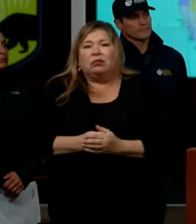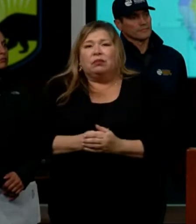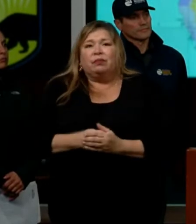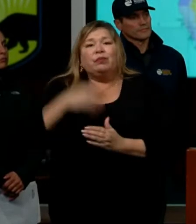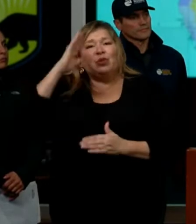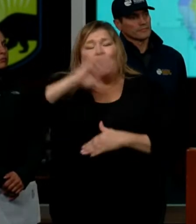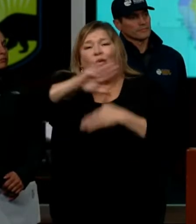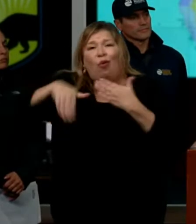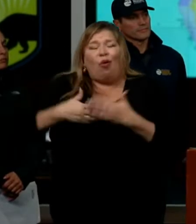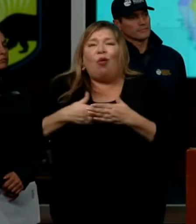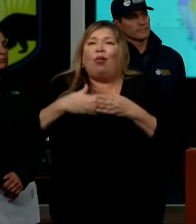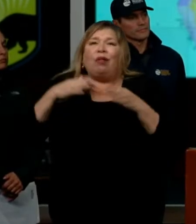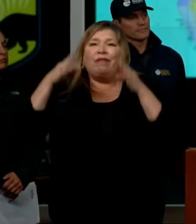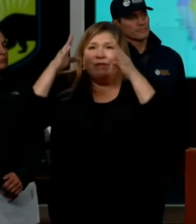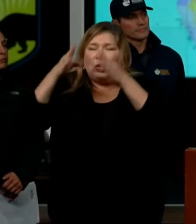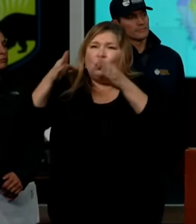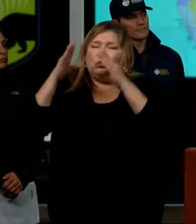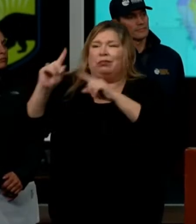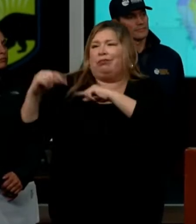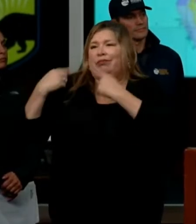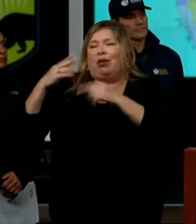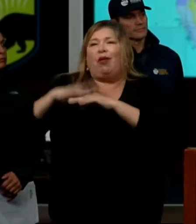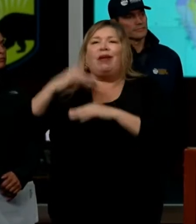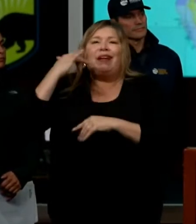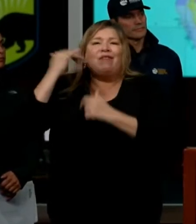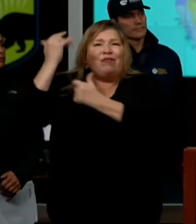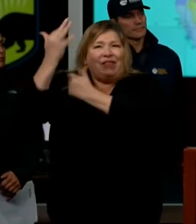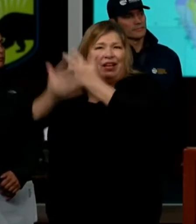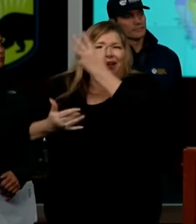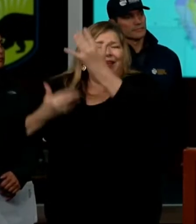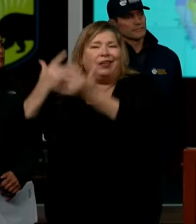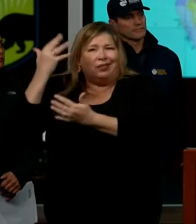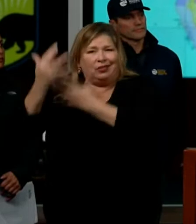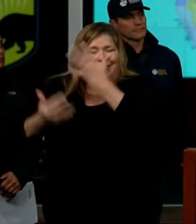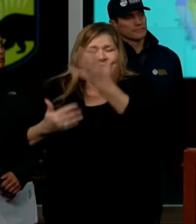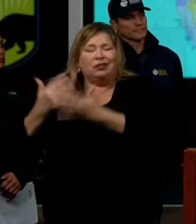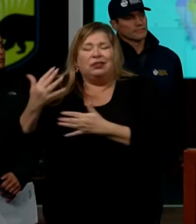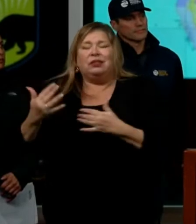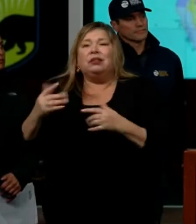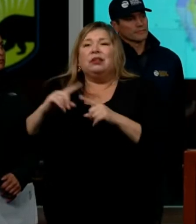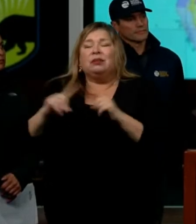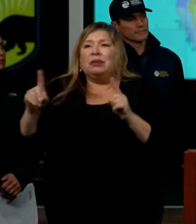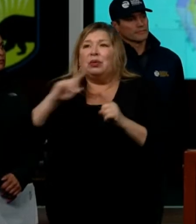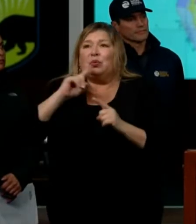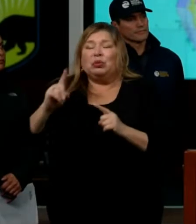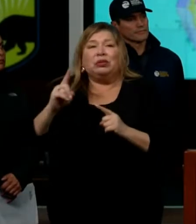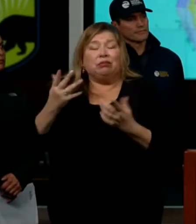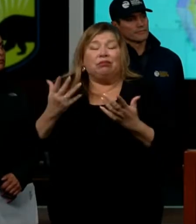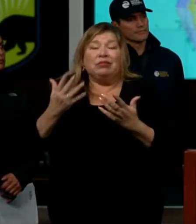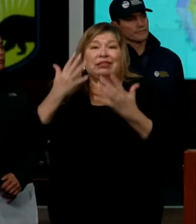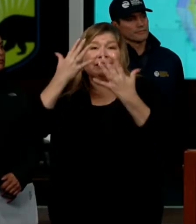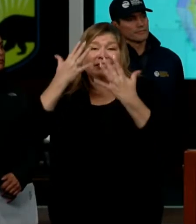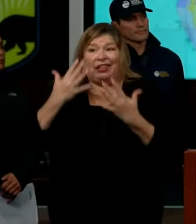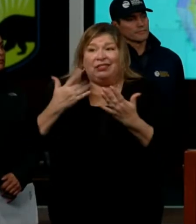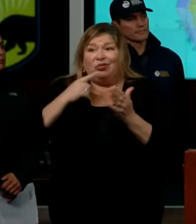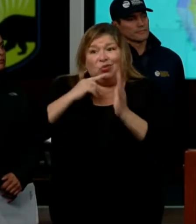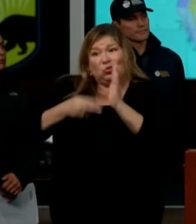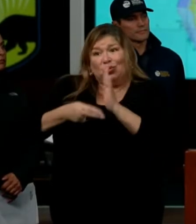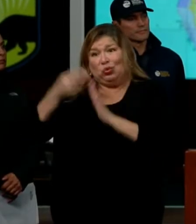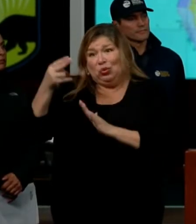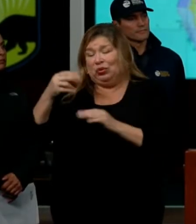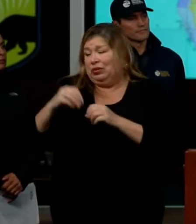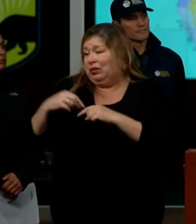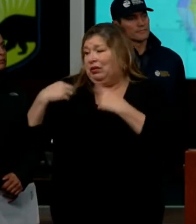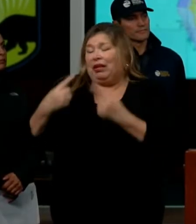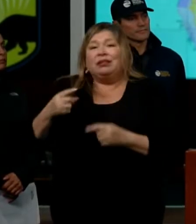on California wildfires, it has been a very sad truth. In the last 10